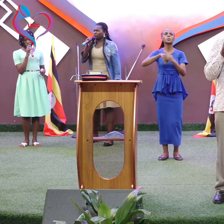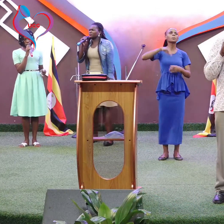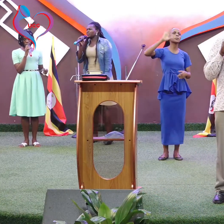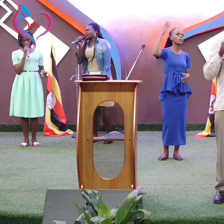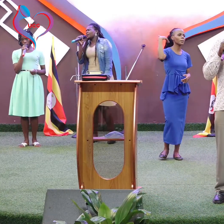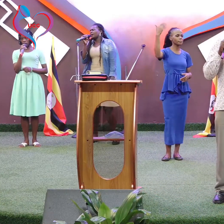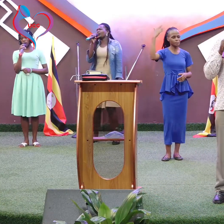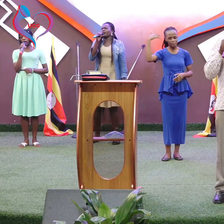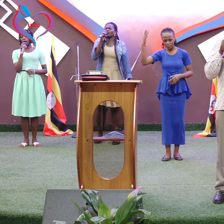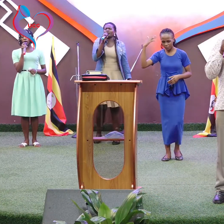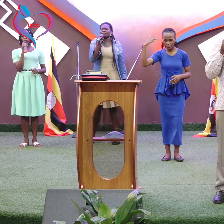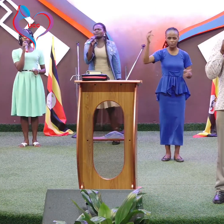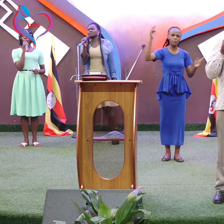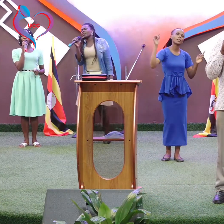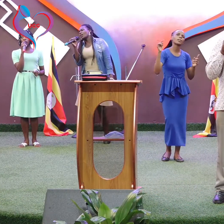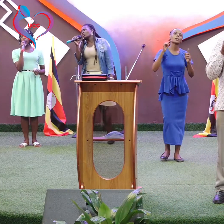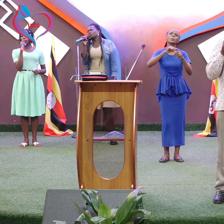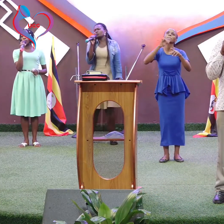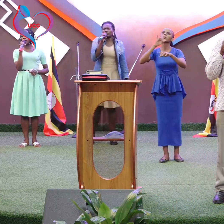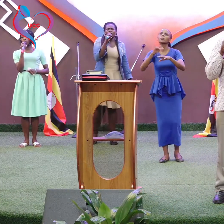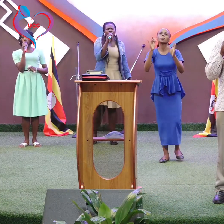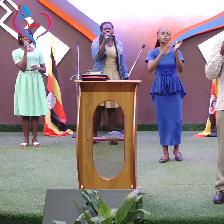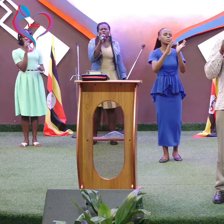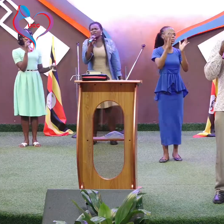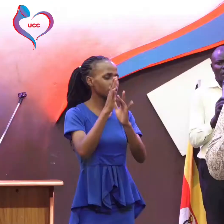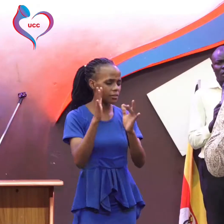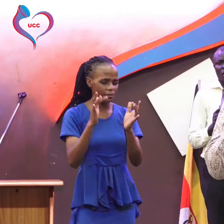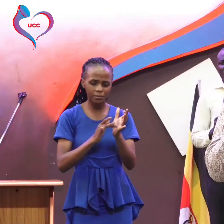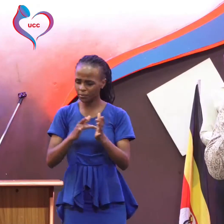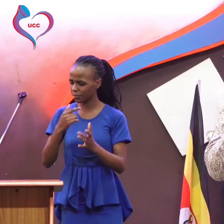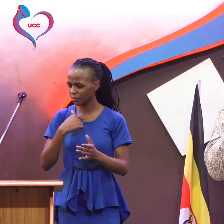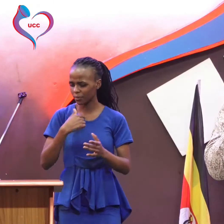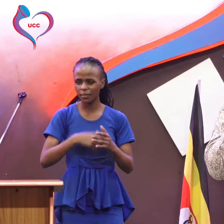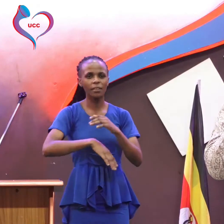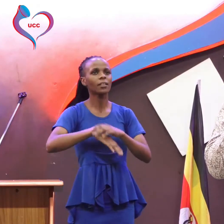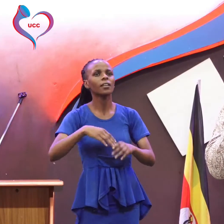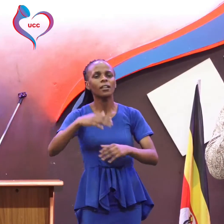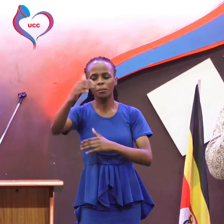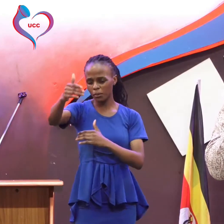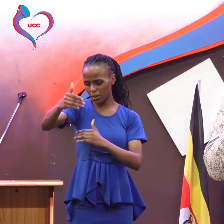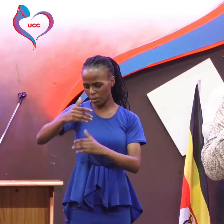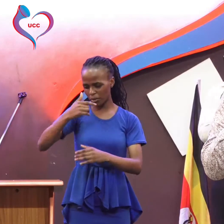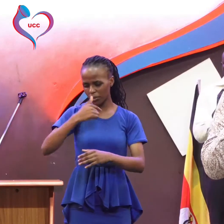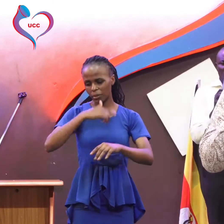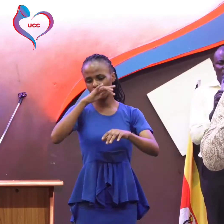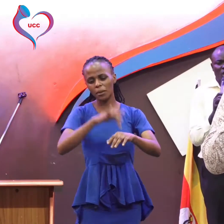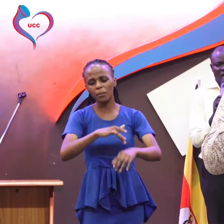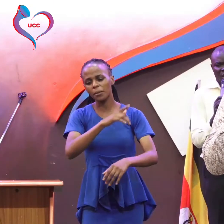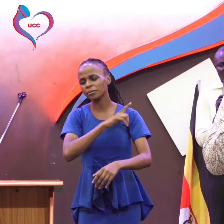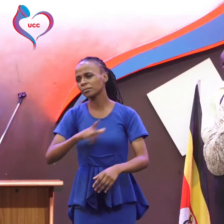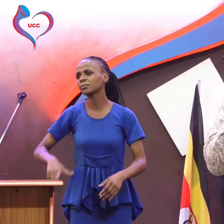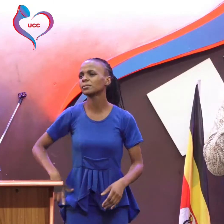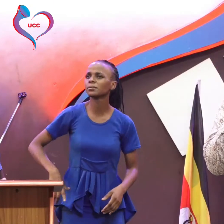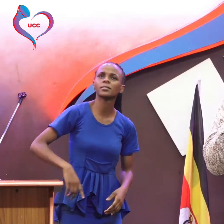Mikono chomukama Watako Yesu Mikono chomukama Watako nange Mikono